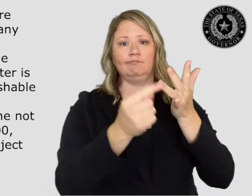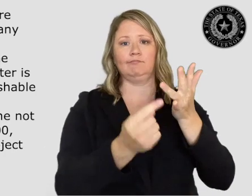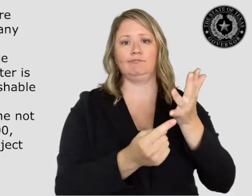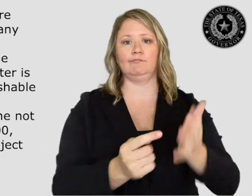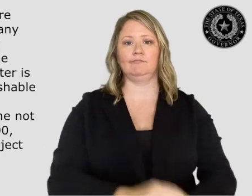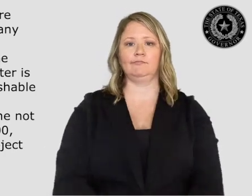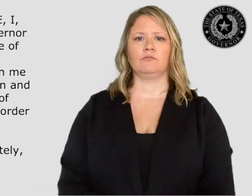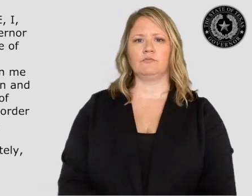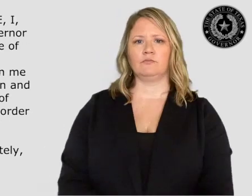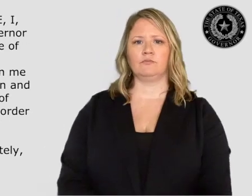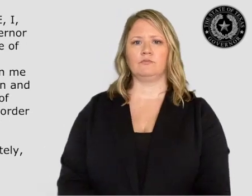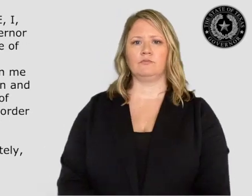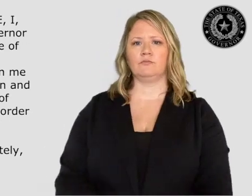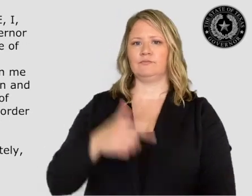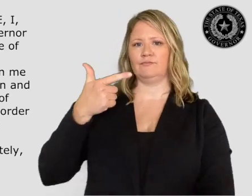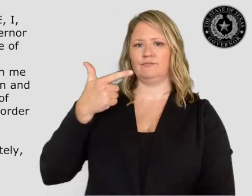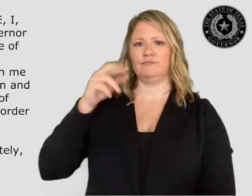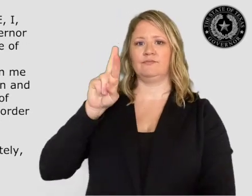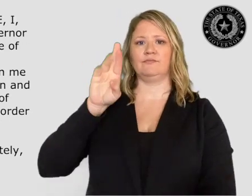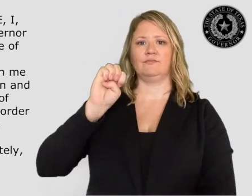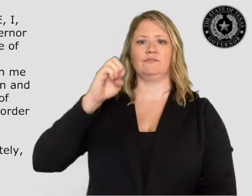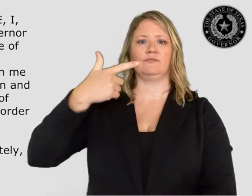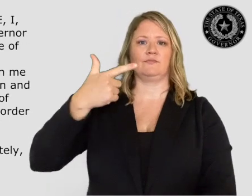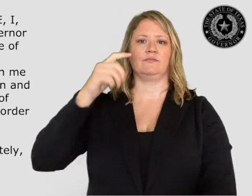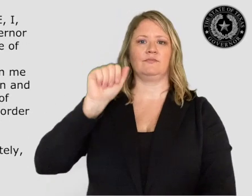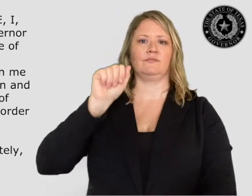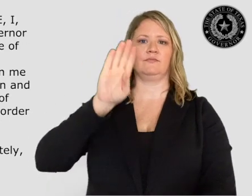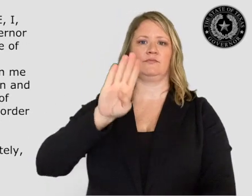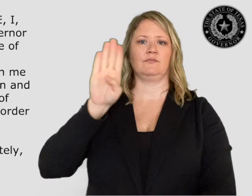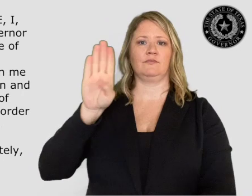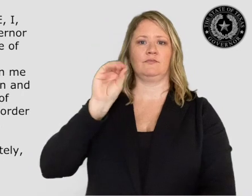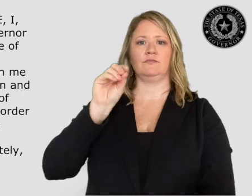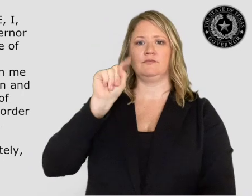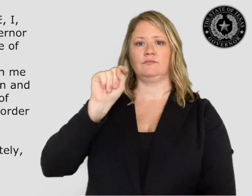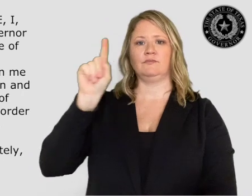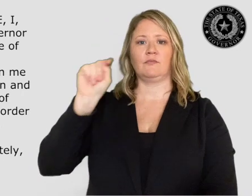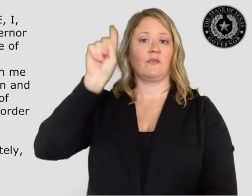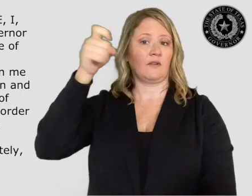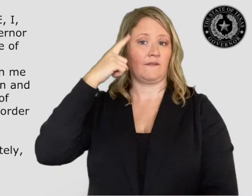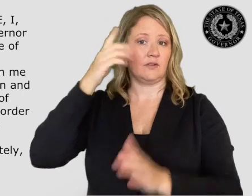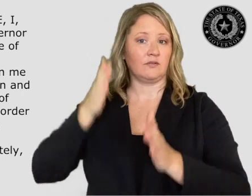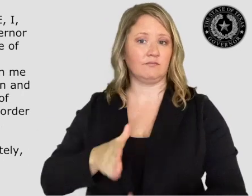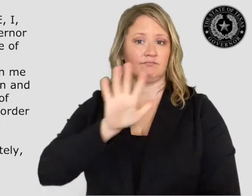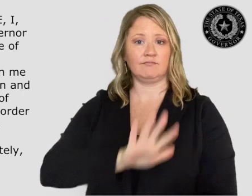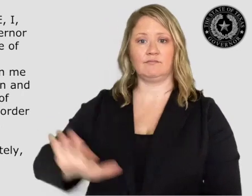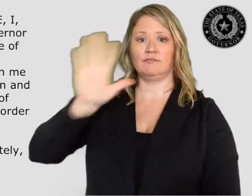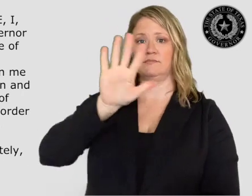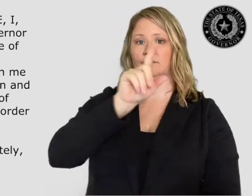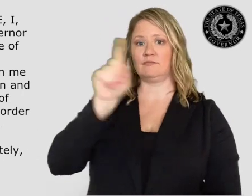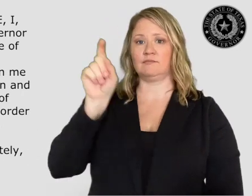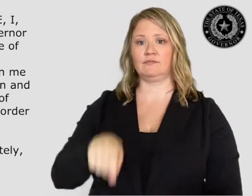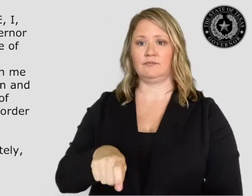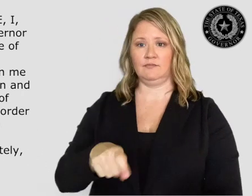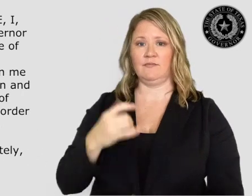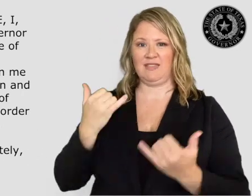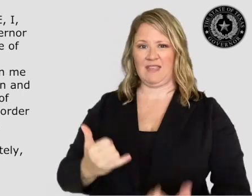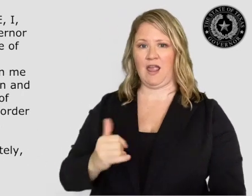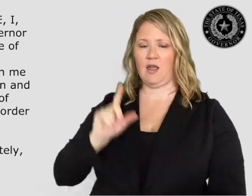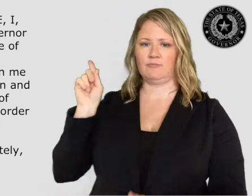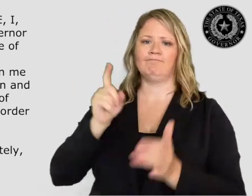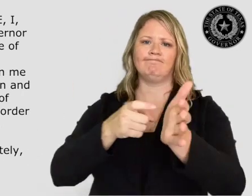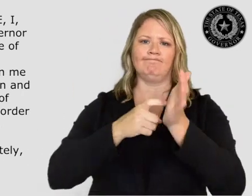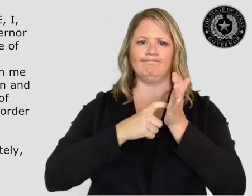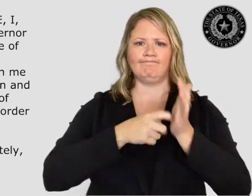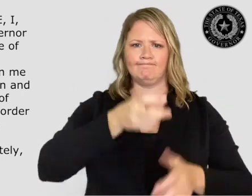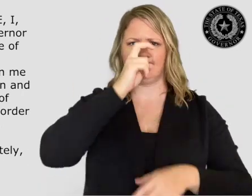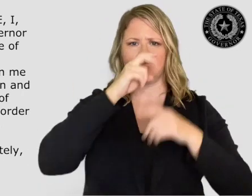enforcement. Now therefore, I, Greg Abbott, Governor of Texas, by virtue of the power and authority vested in me by